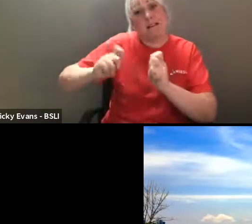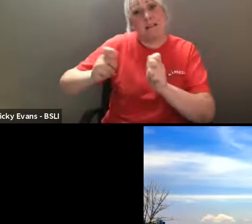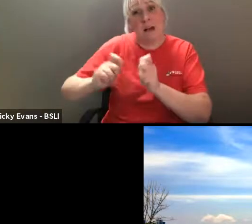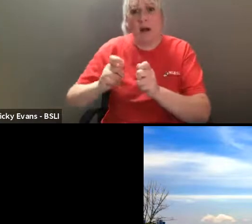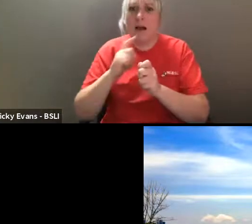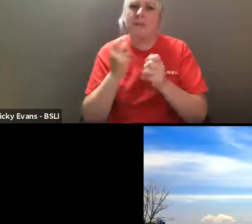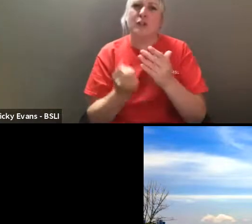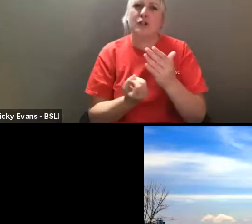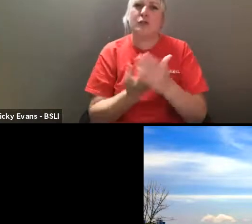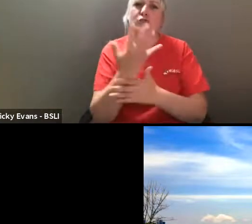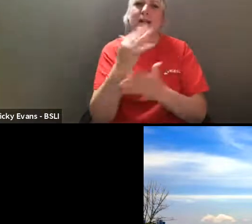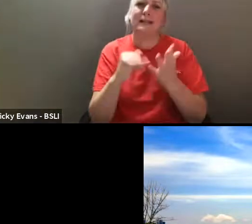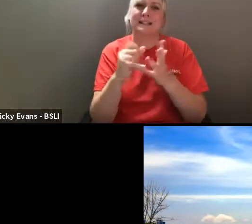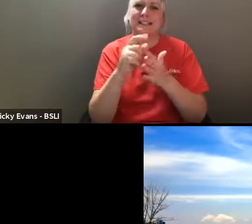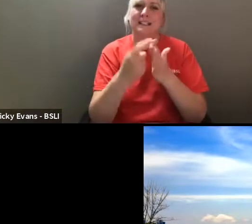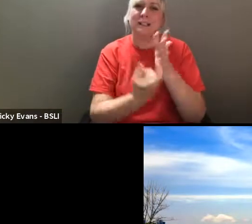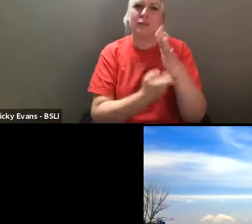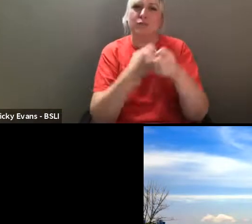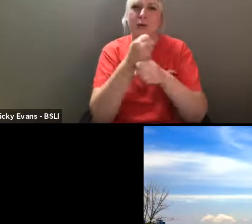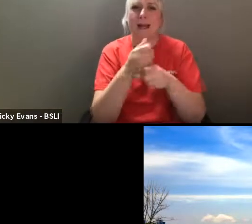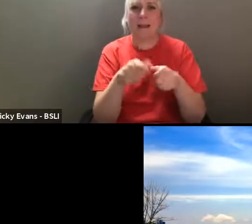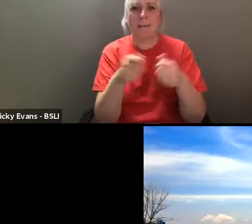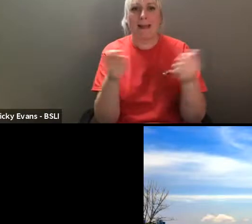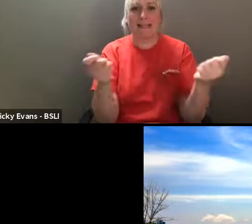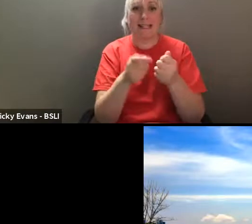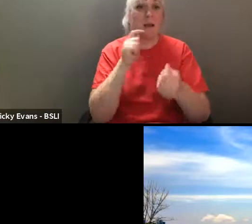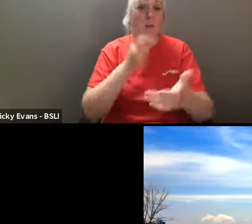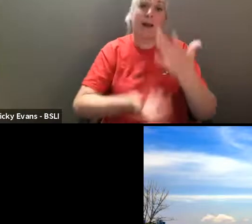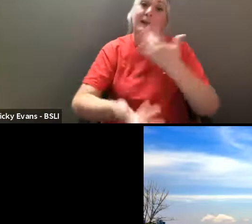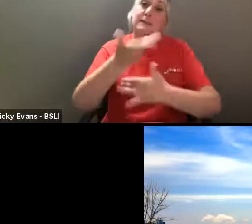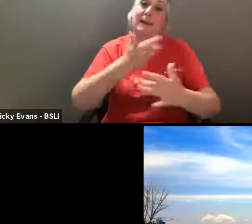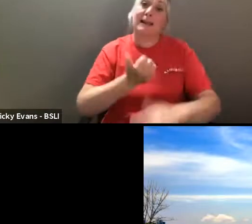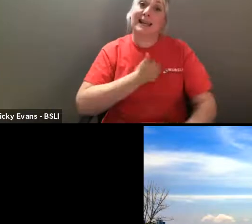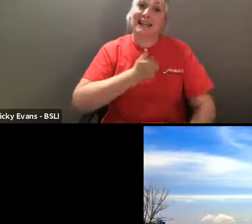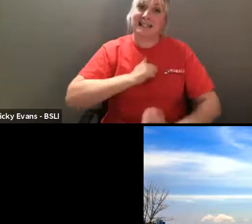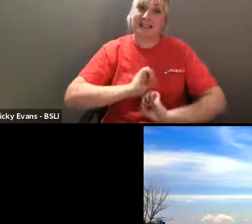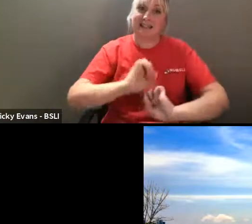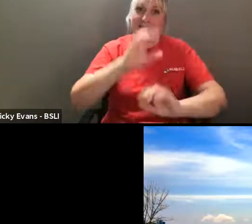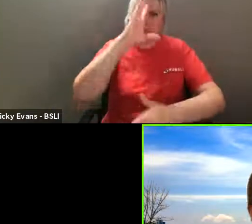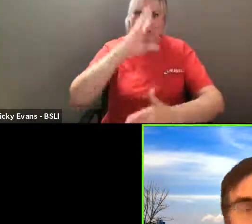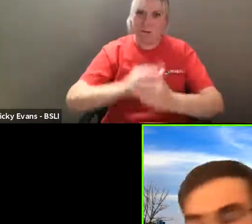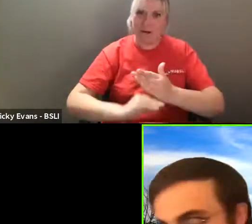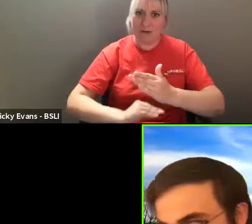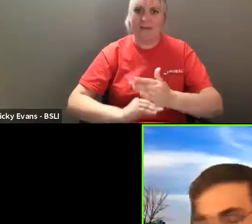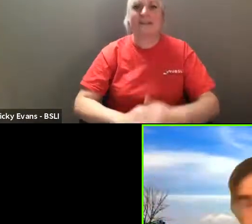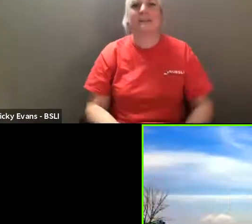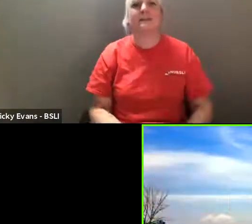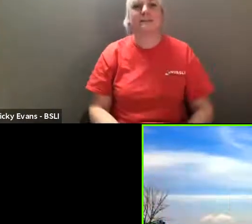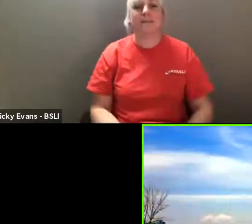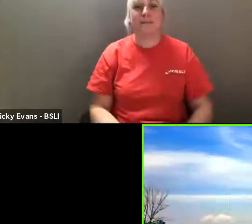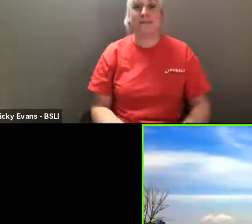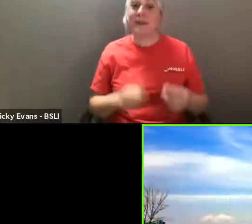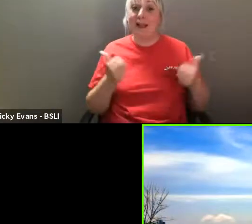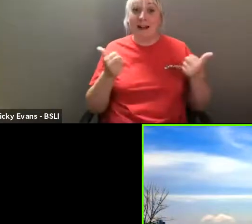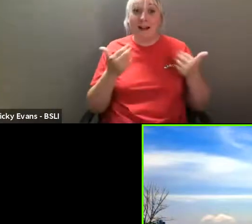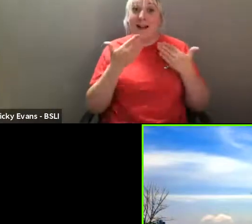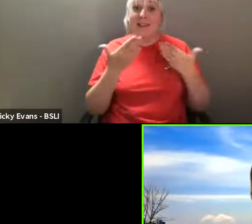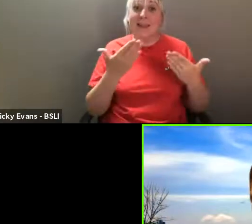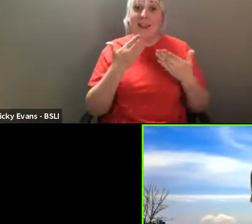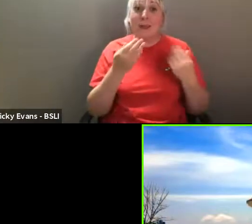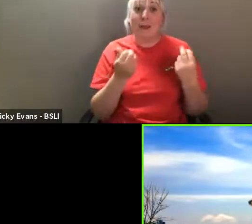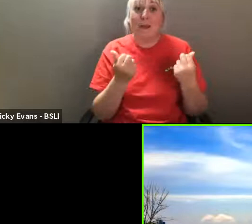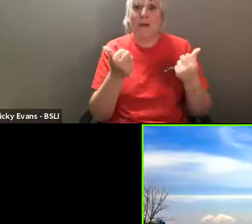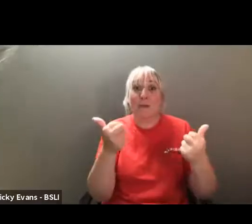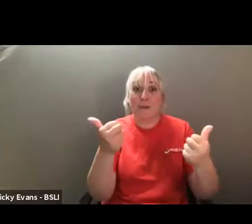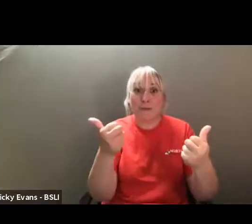he's going to talk to us about the Canadian experience. Welcome, David. Yeah, well, thank you for having me. So